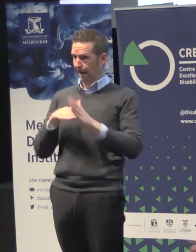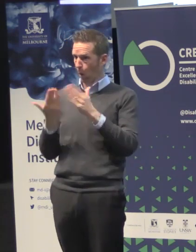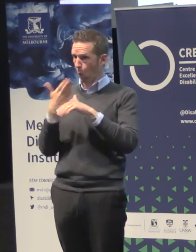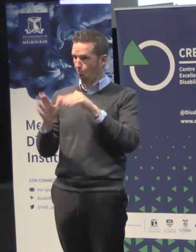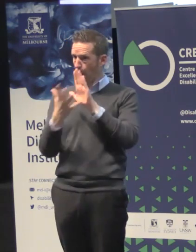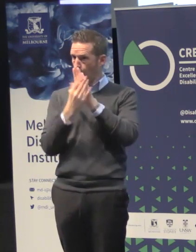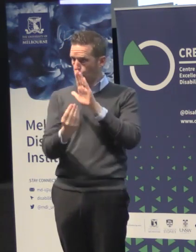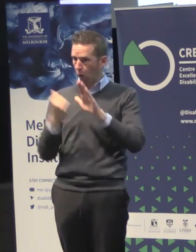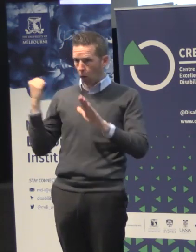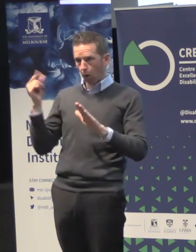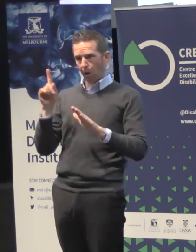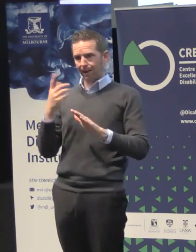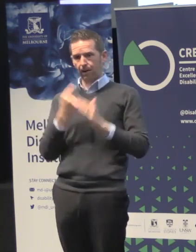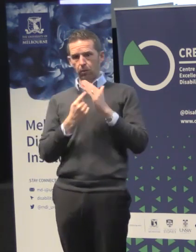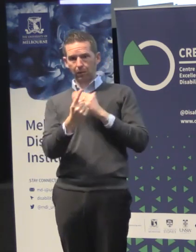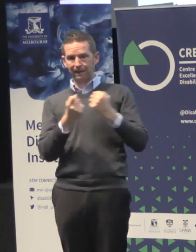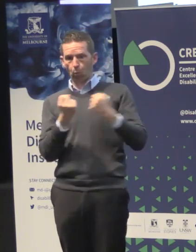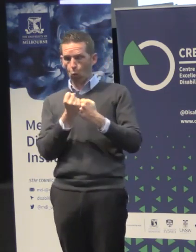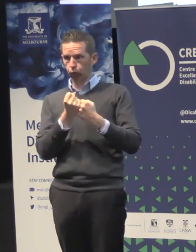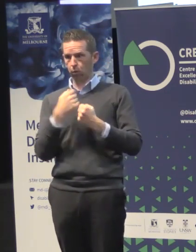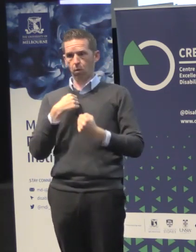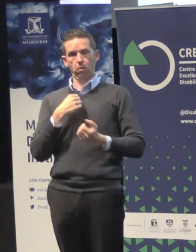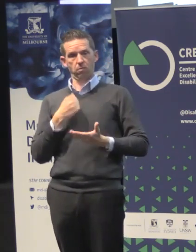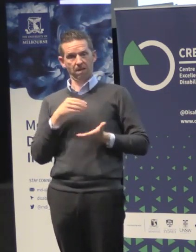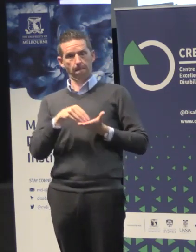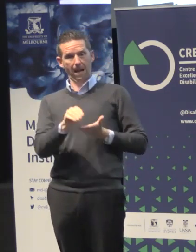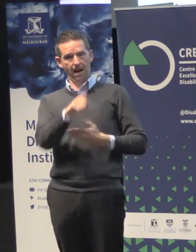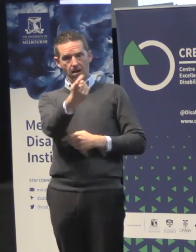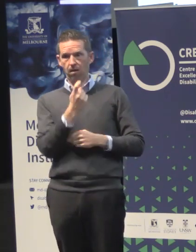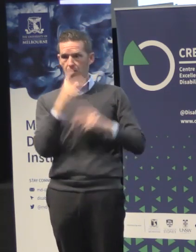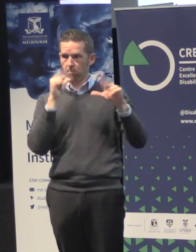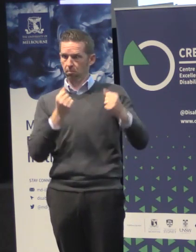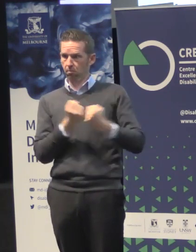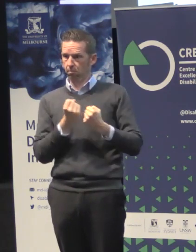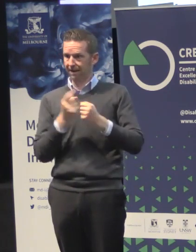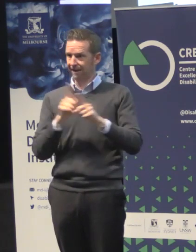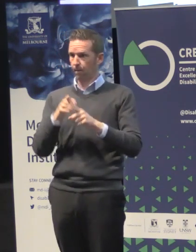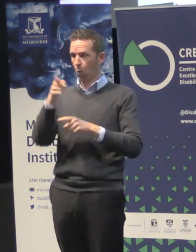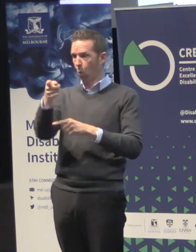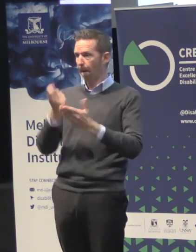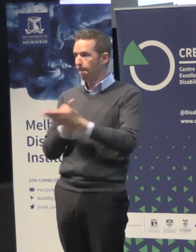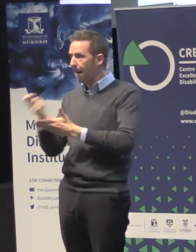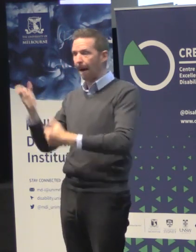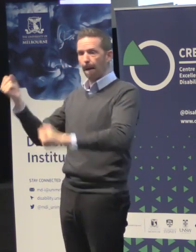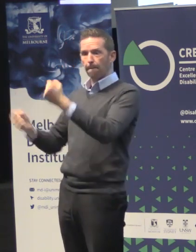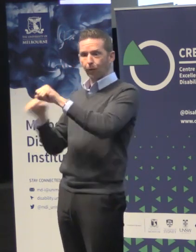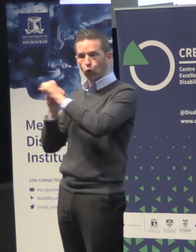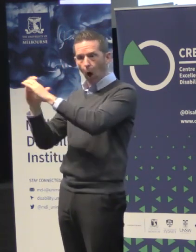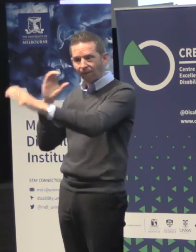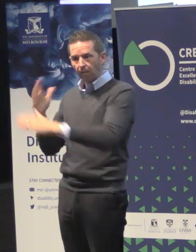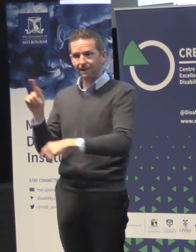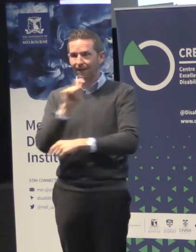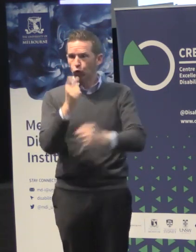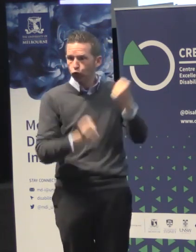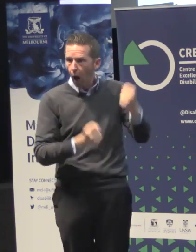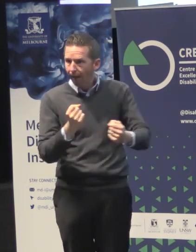an individual support relationship where we have the money to pay you, just like you pay your plumber, your bus driver, your taxi